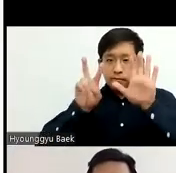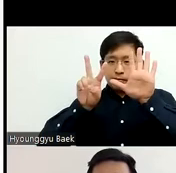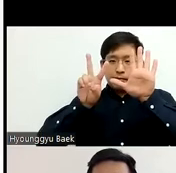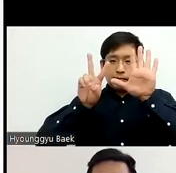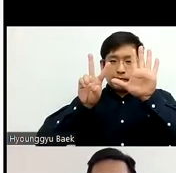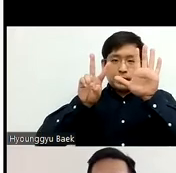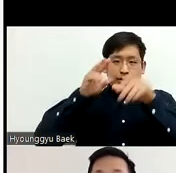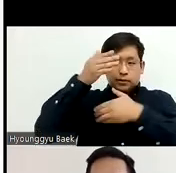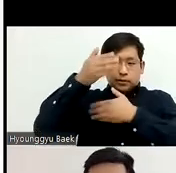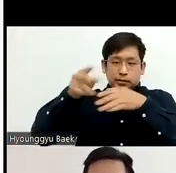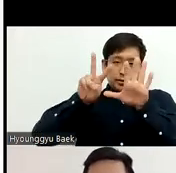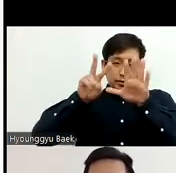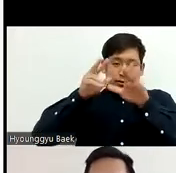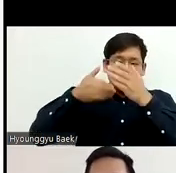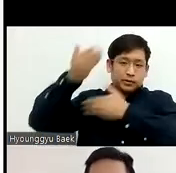just to clarify,